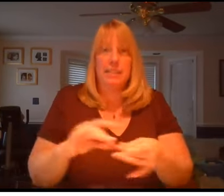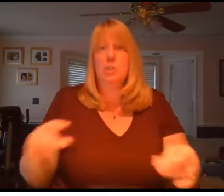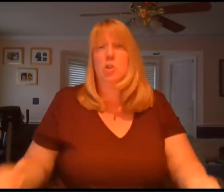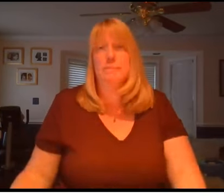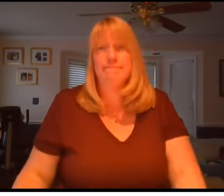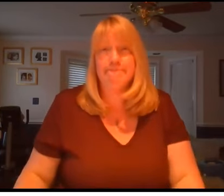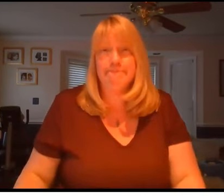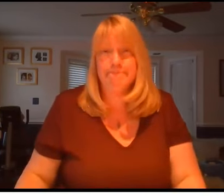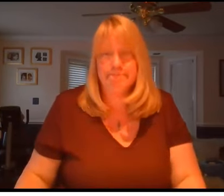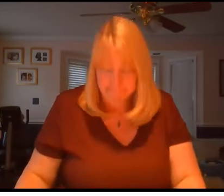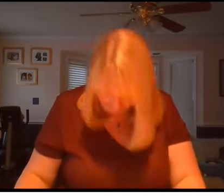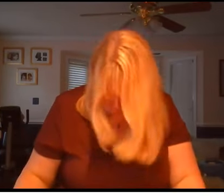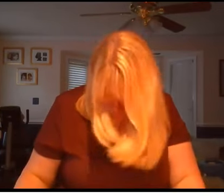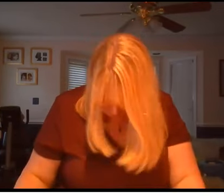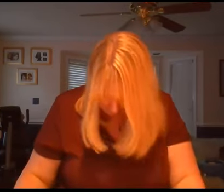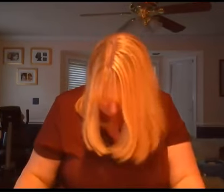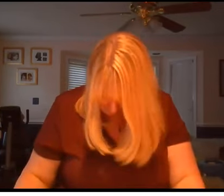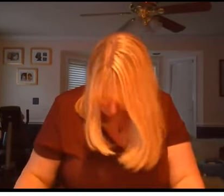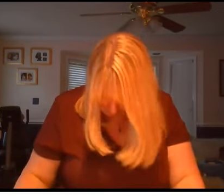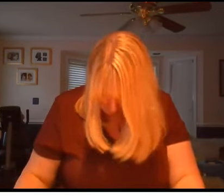to express that message.